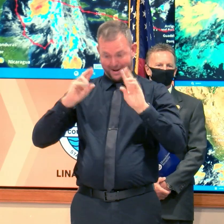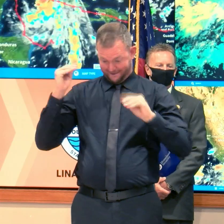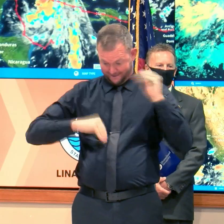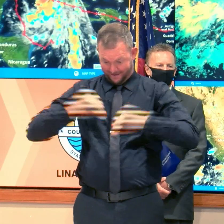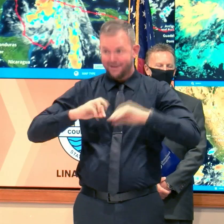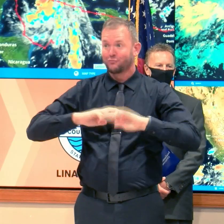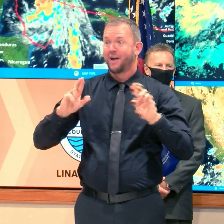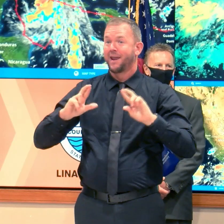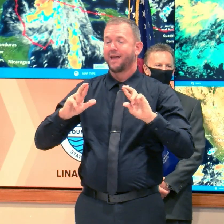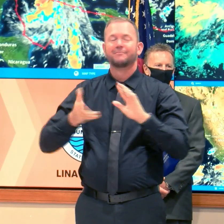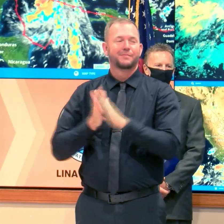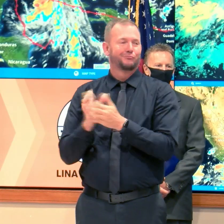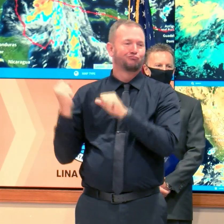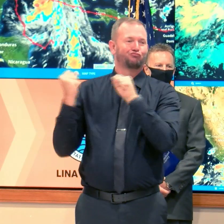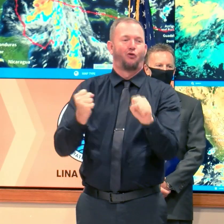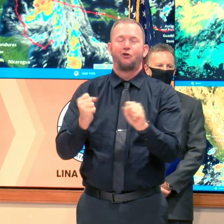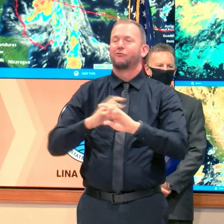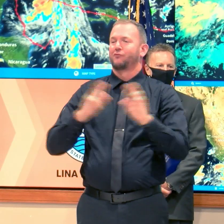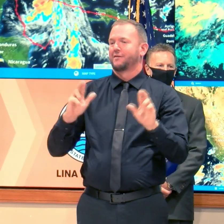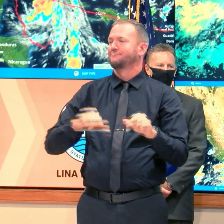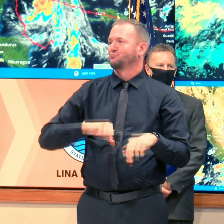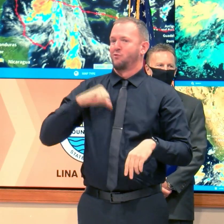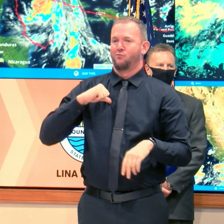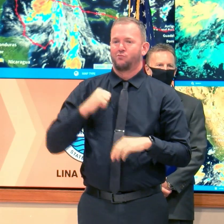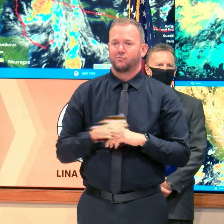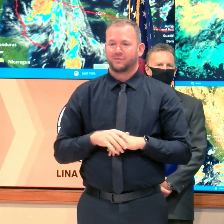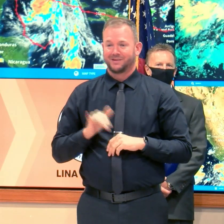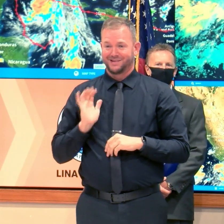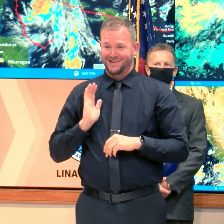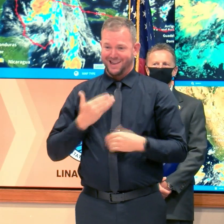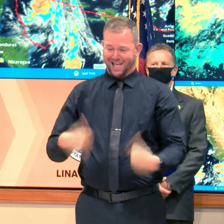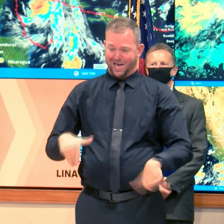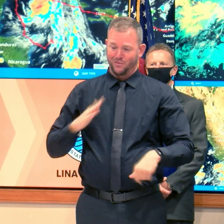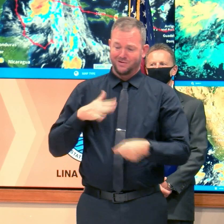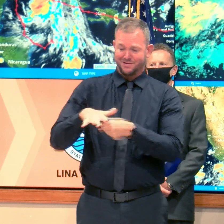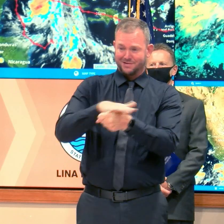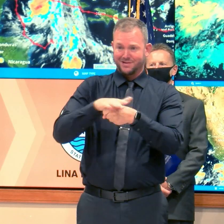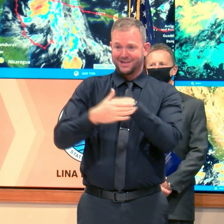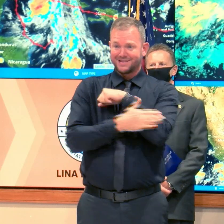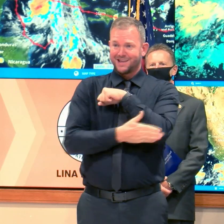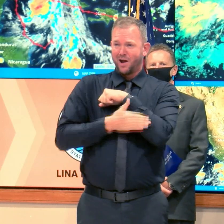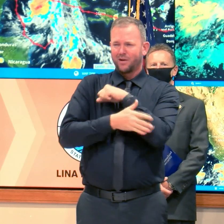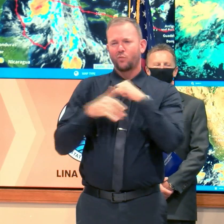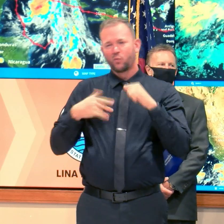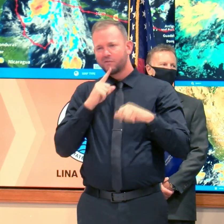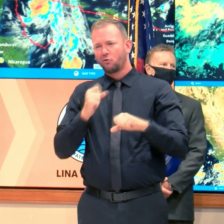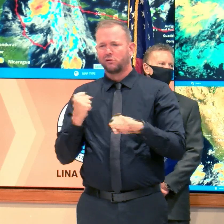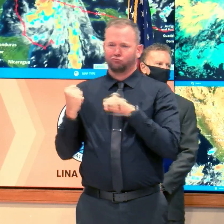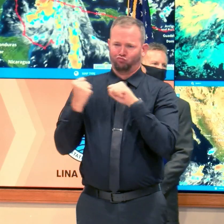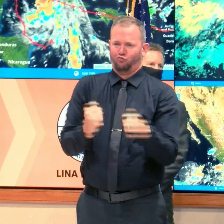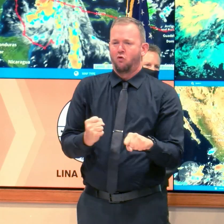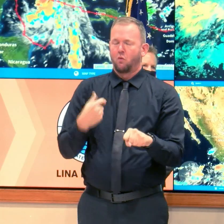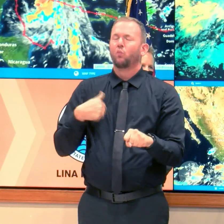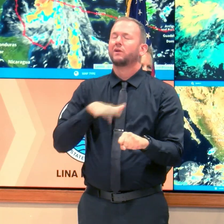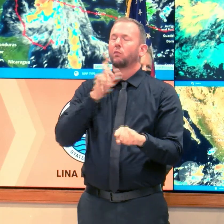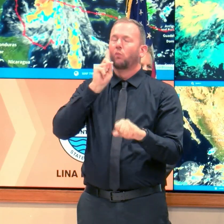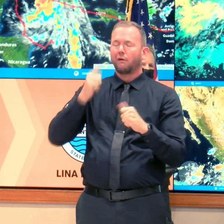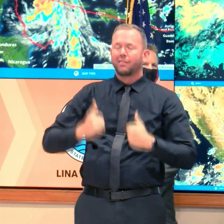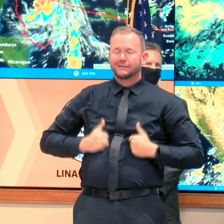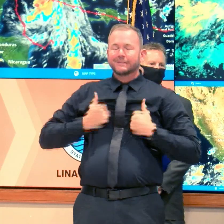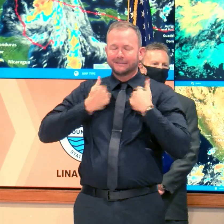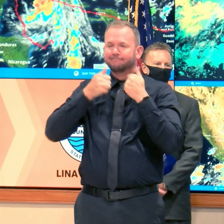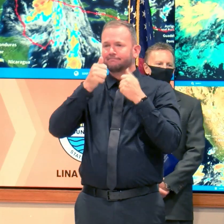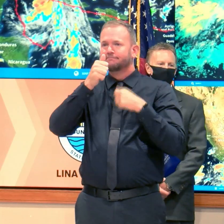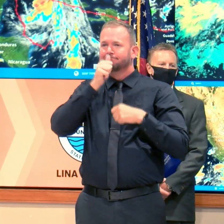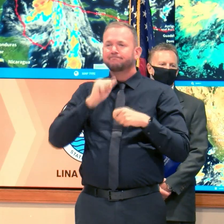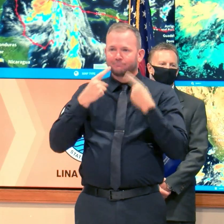has grit quite like Harris County. And we'll come out of this stronger no matter what comes our way. Stay safe, stay